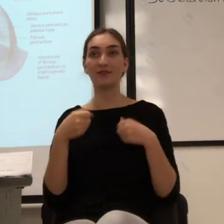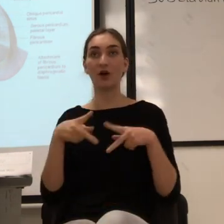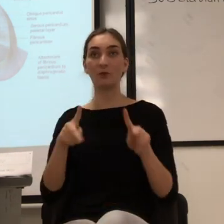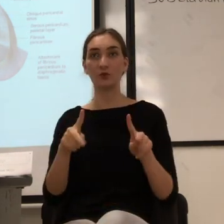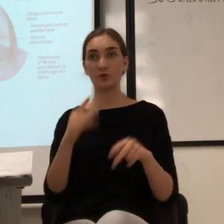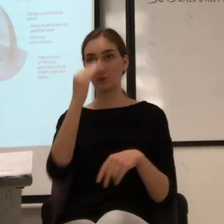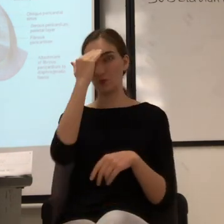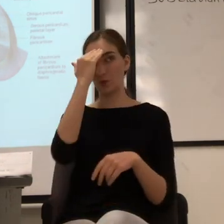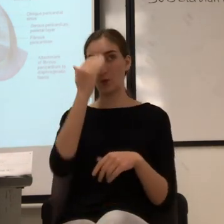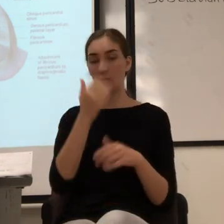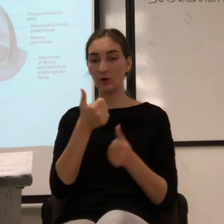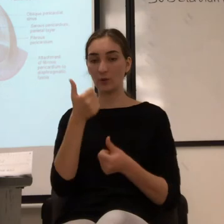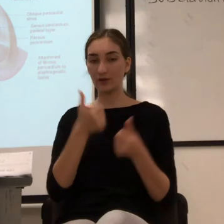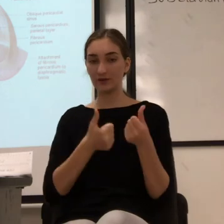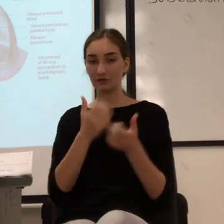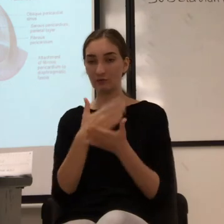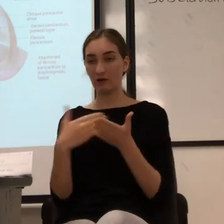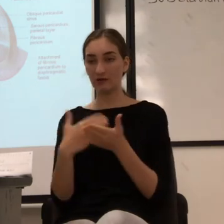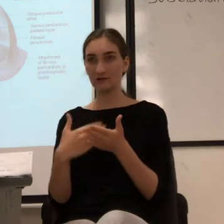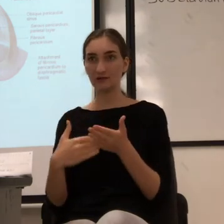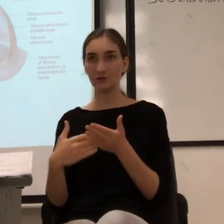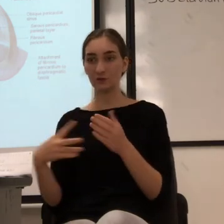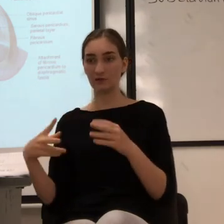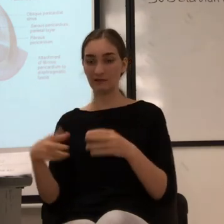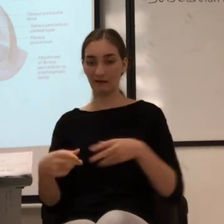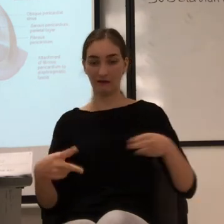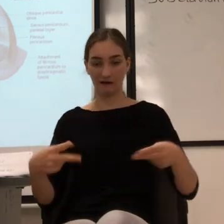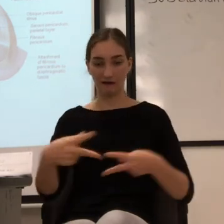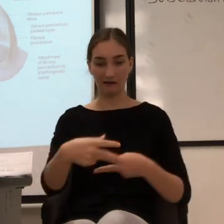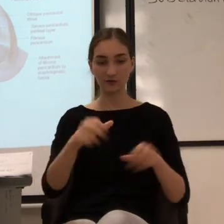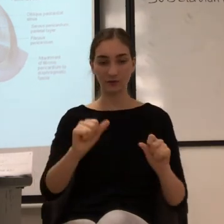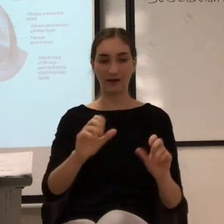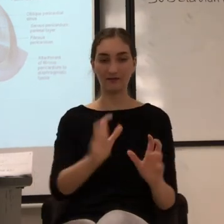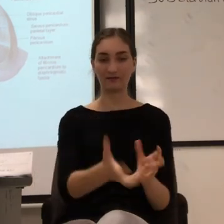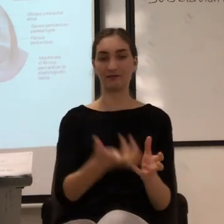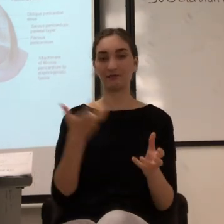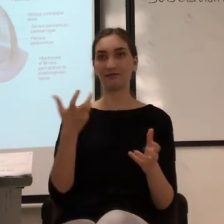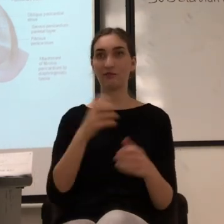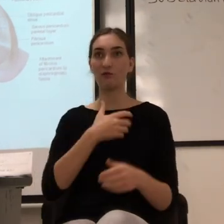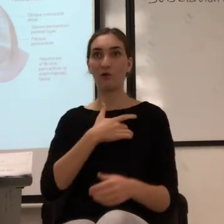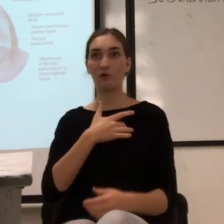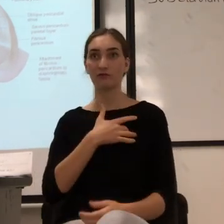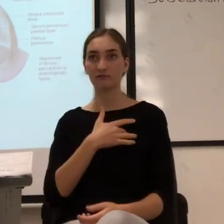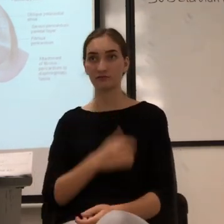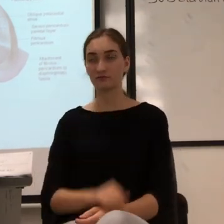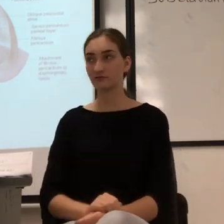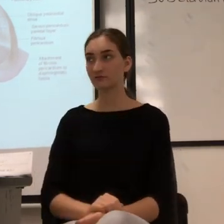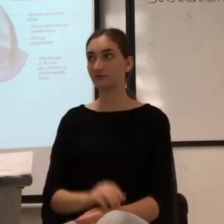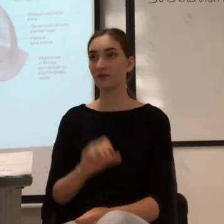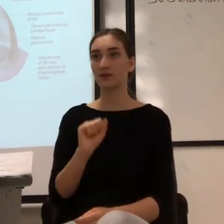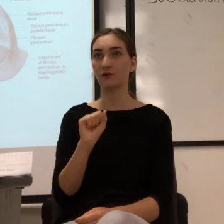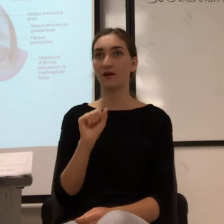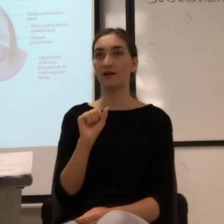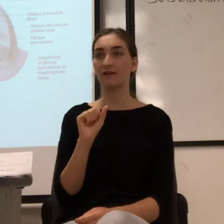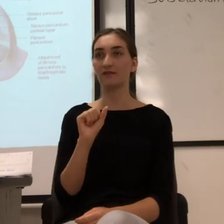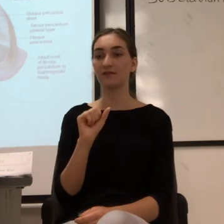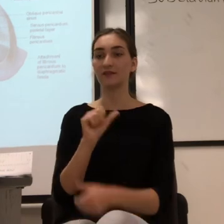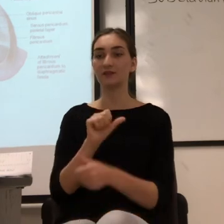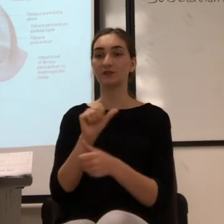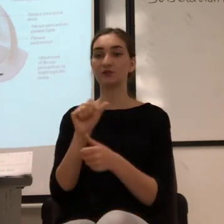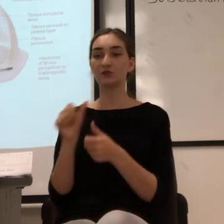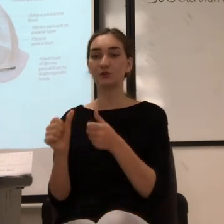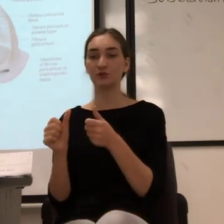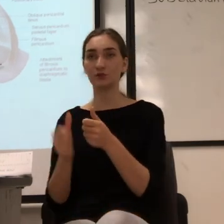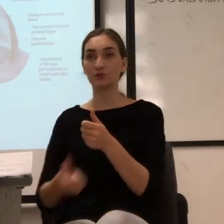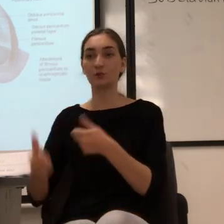the heart? Okay, what are these two things? Superior, inferior, middle cava. Here's